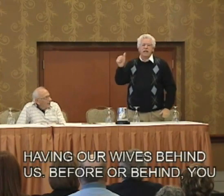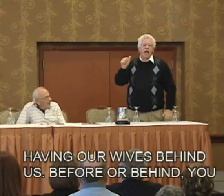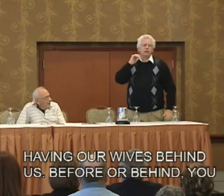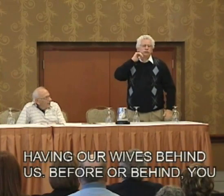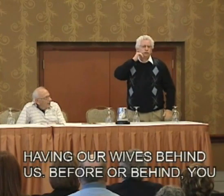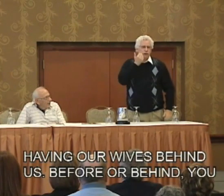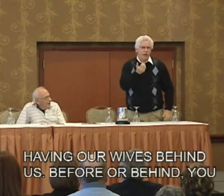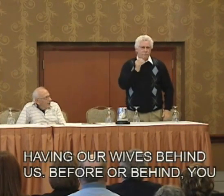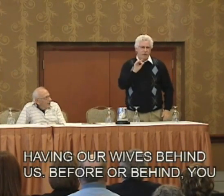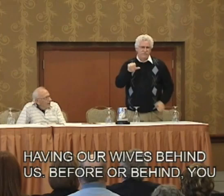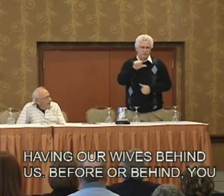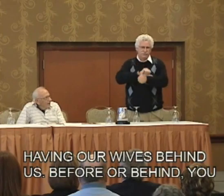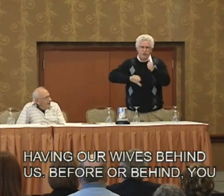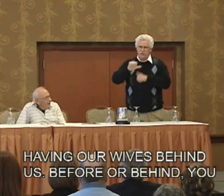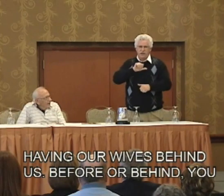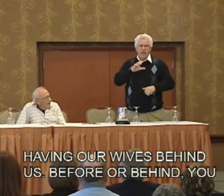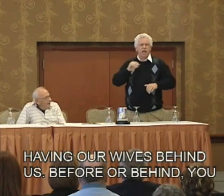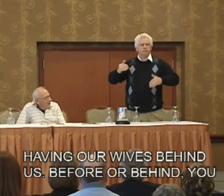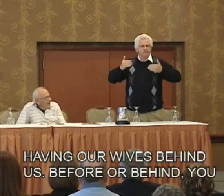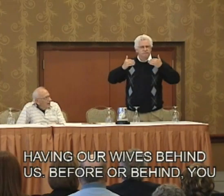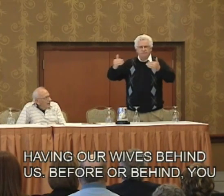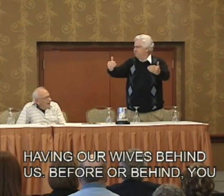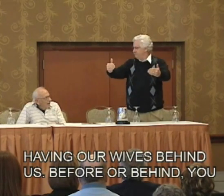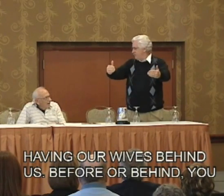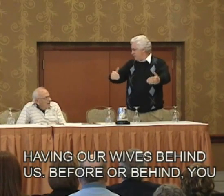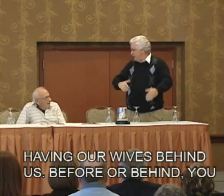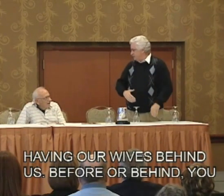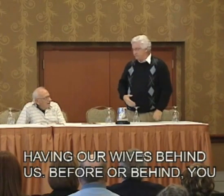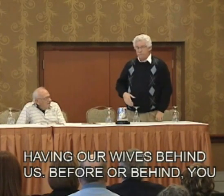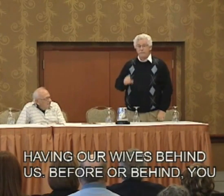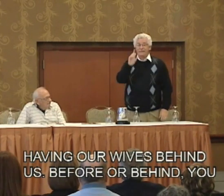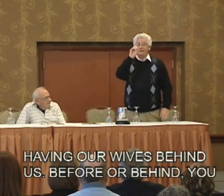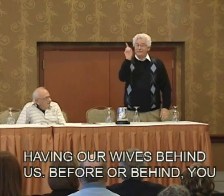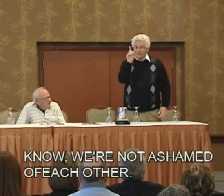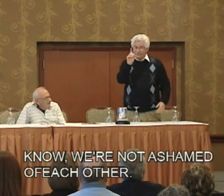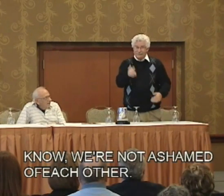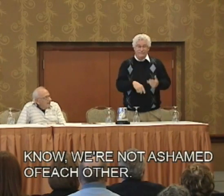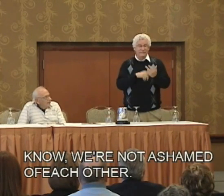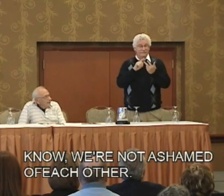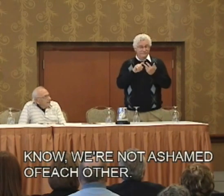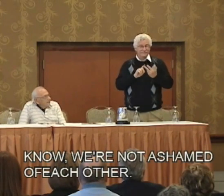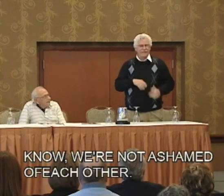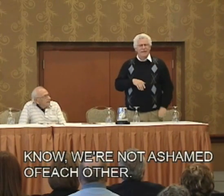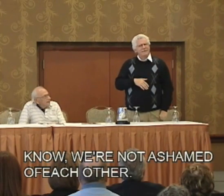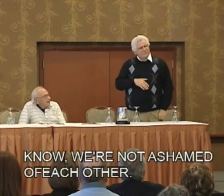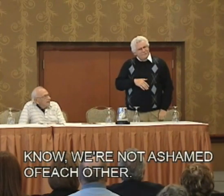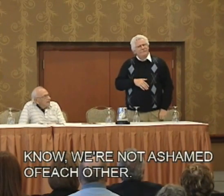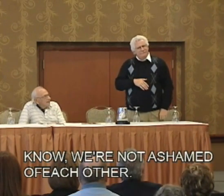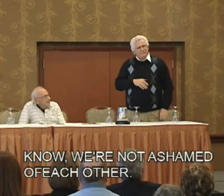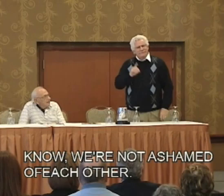before or behind we're not ashamed of each other we get on with it D